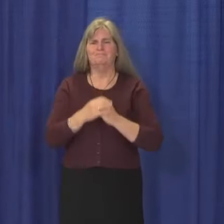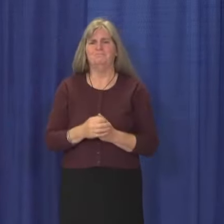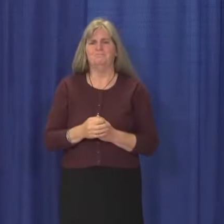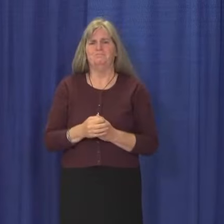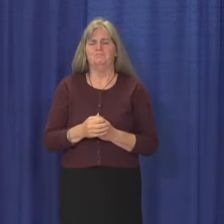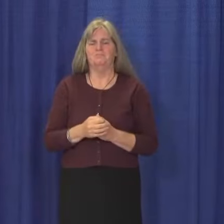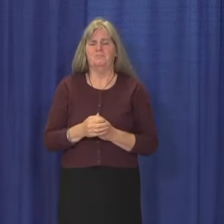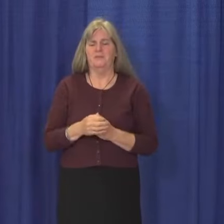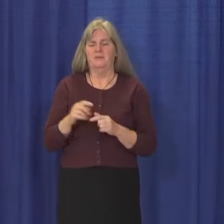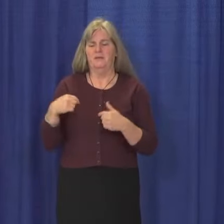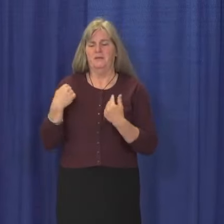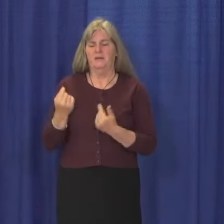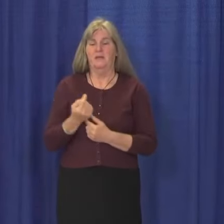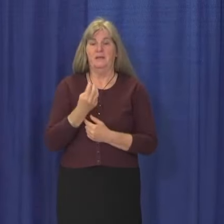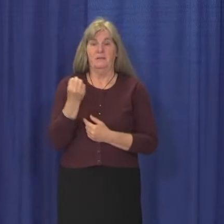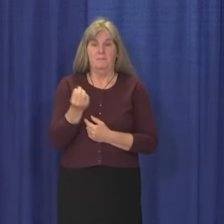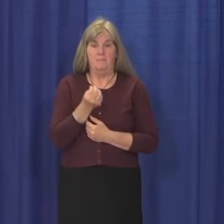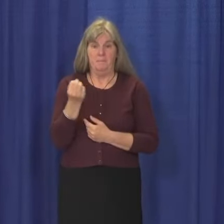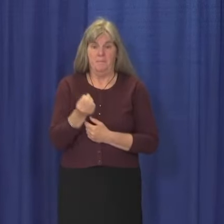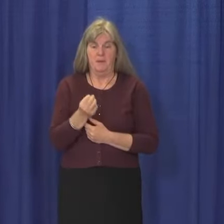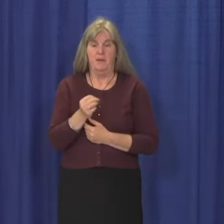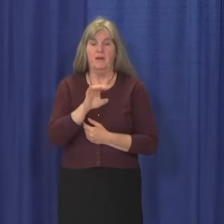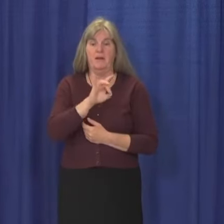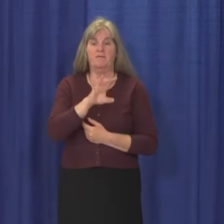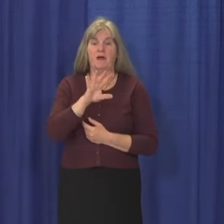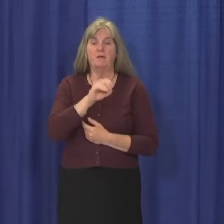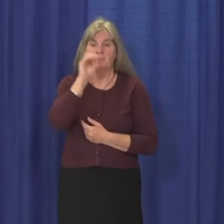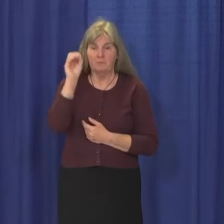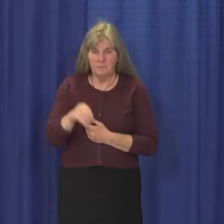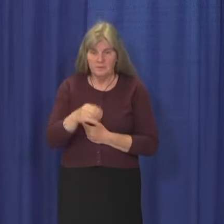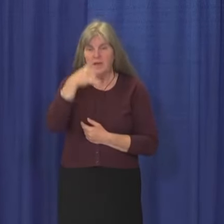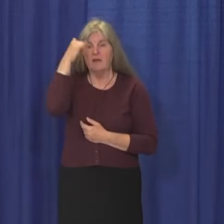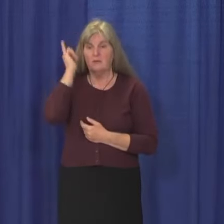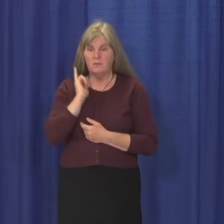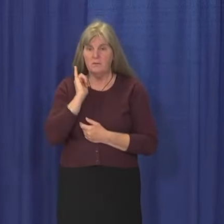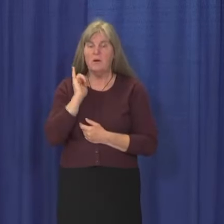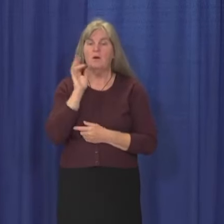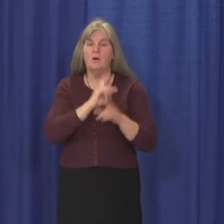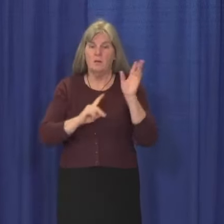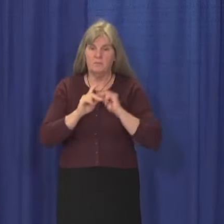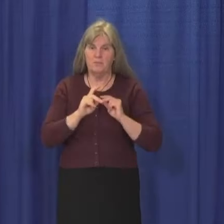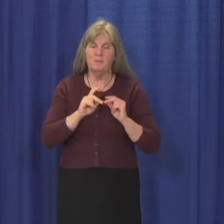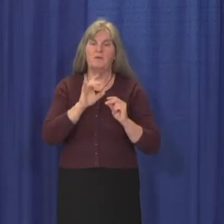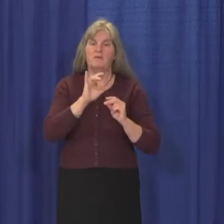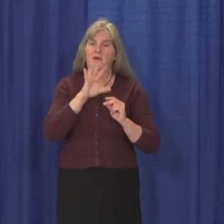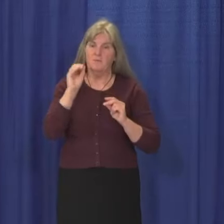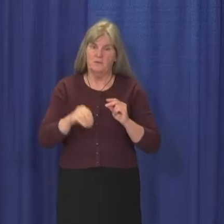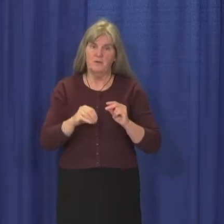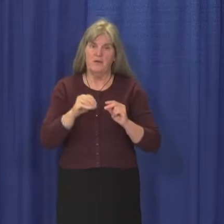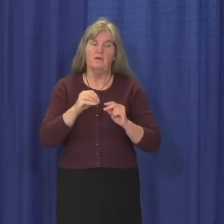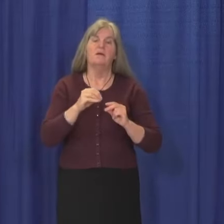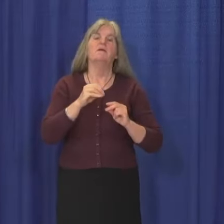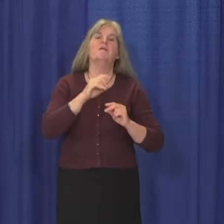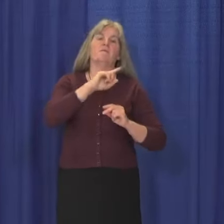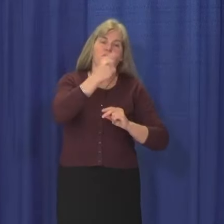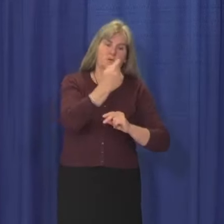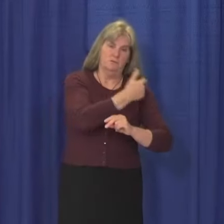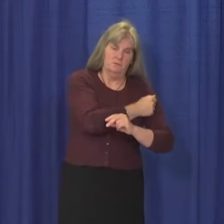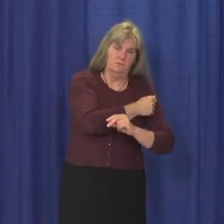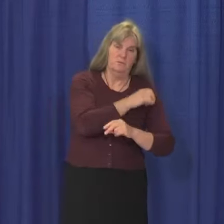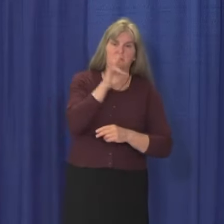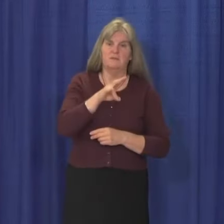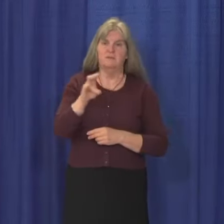Monday, 85% of eligible Yukoners have received their first shot, and 77 have received their second